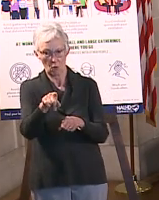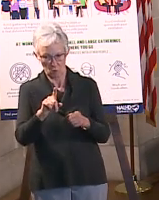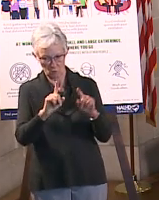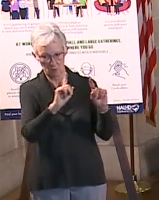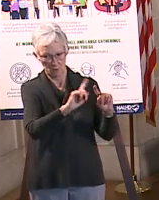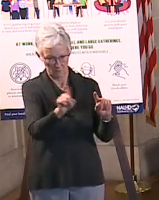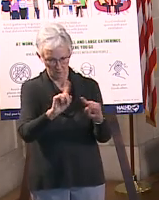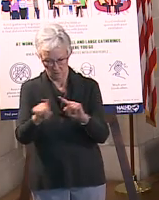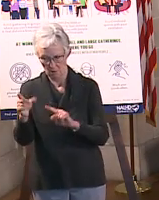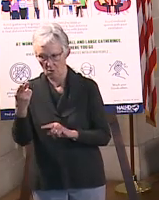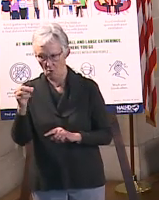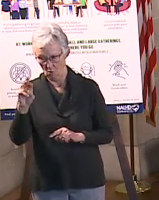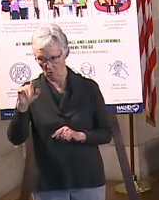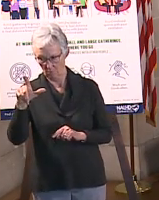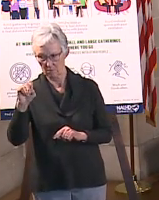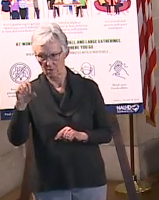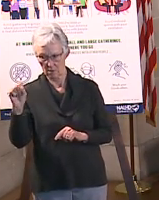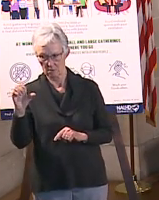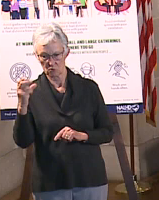facilities.